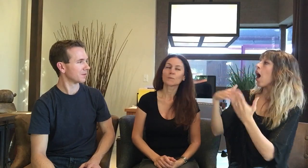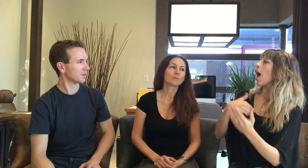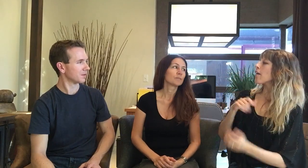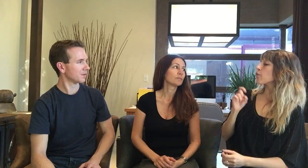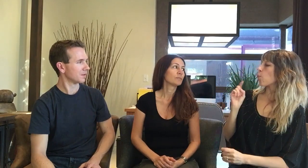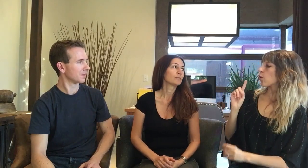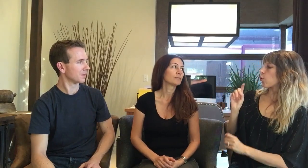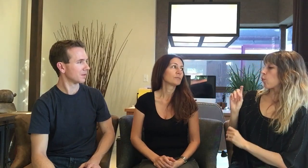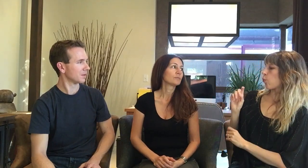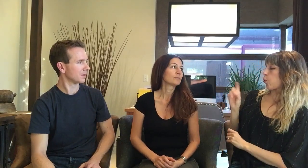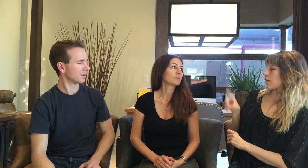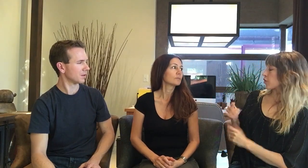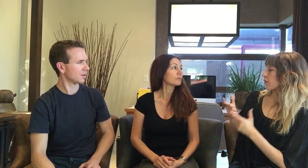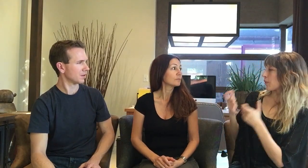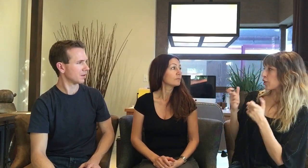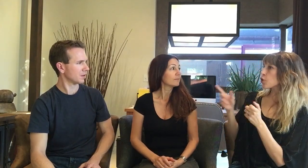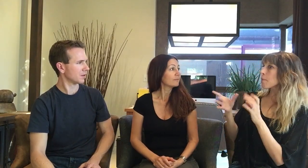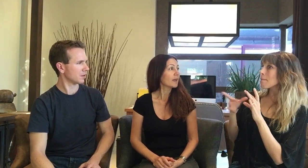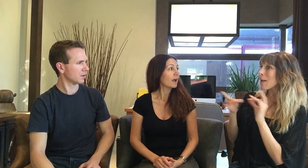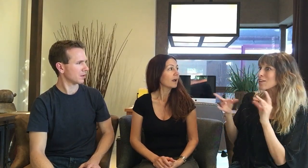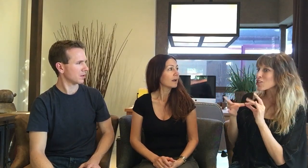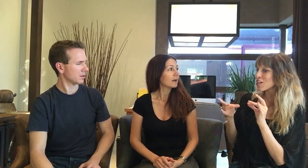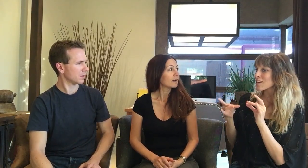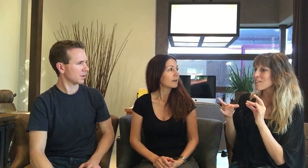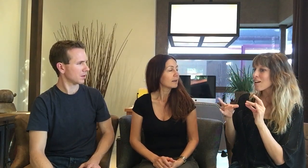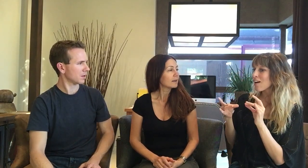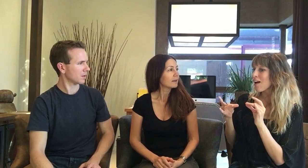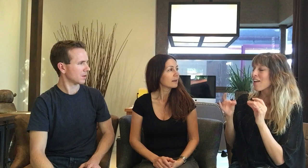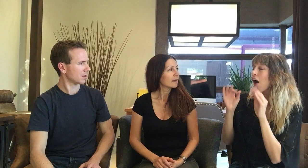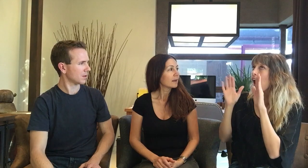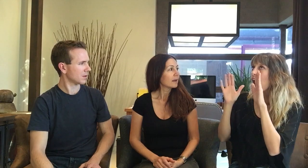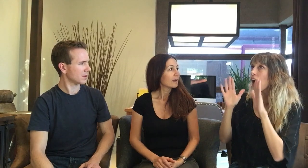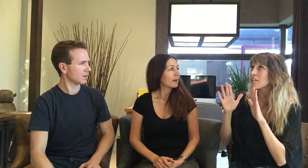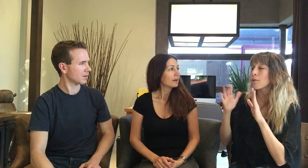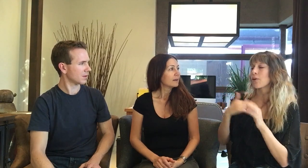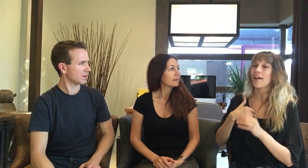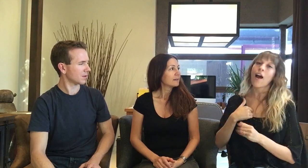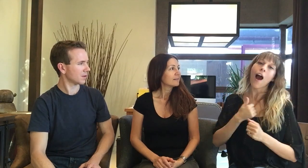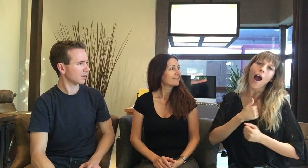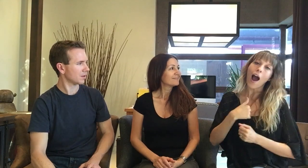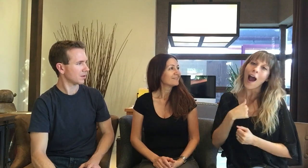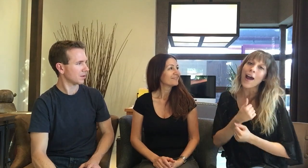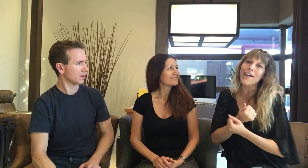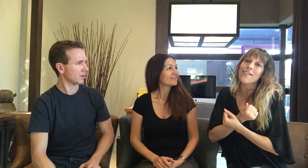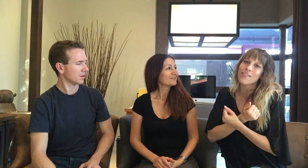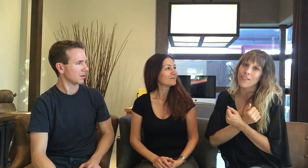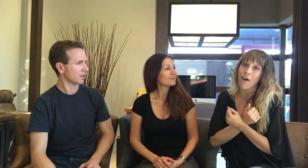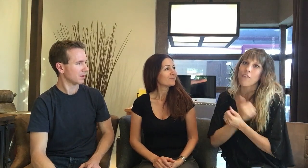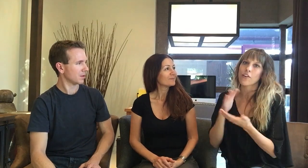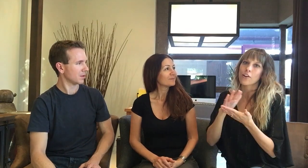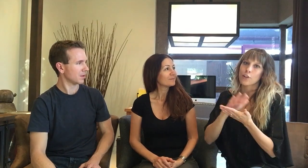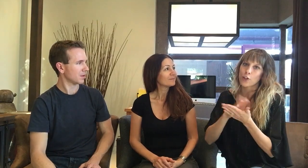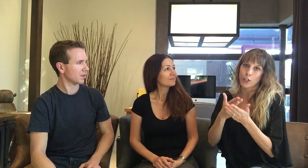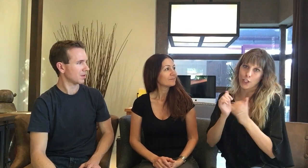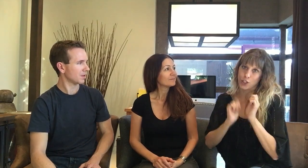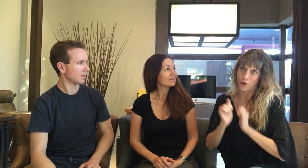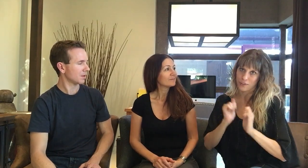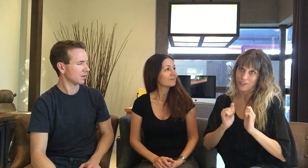I have one question quick. You mentioned an awesome, I love cooking shows.